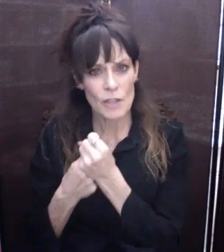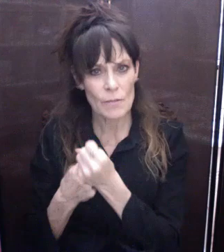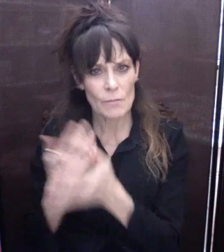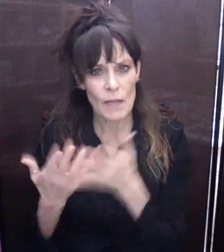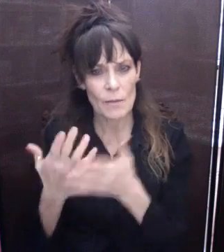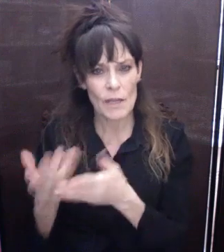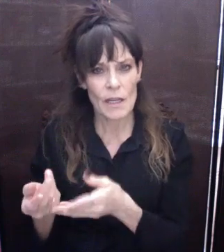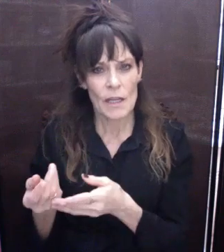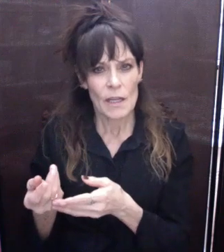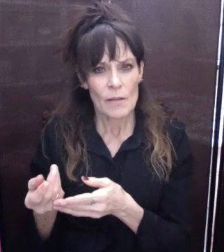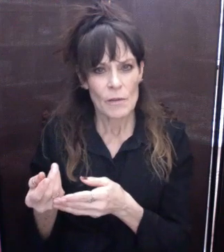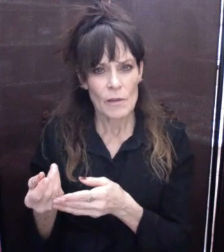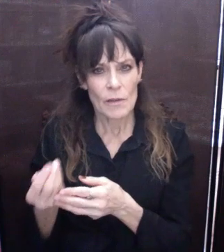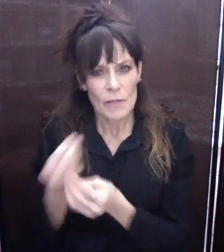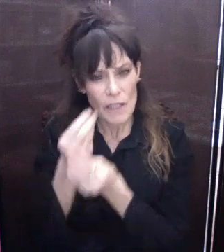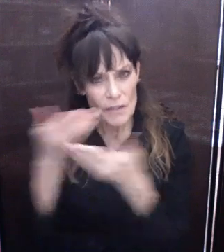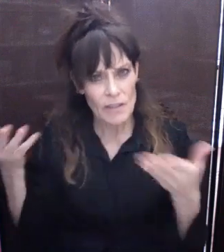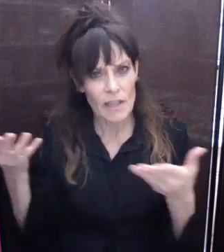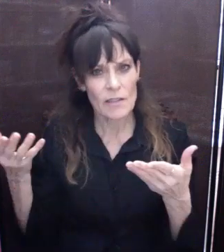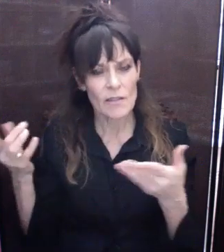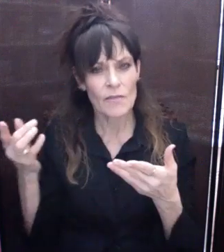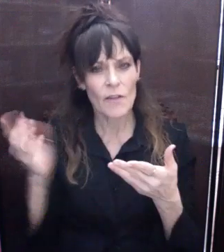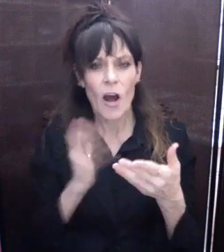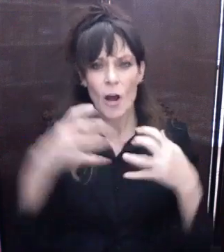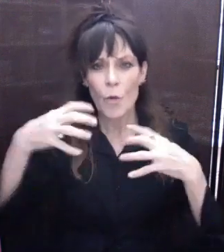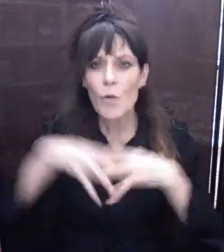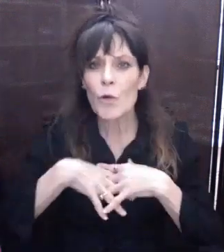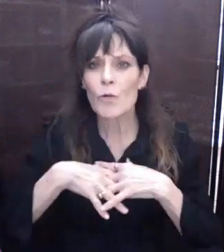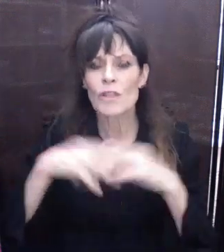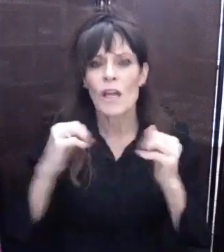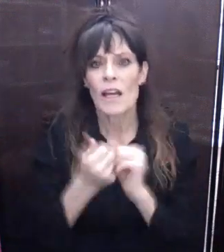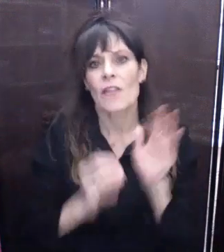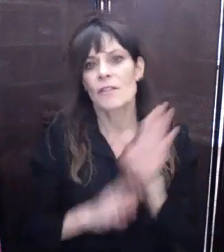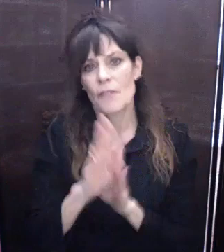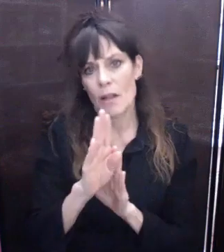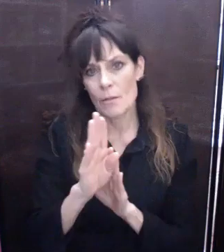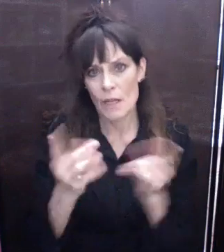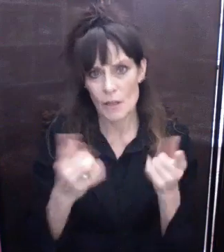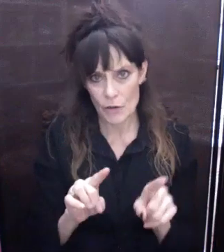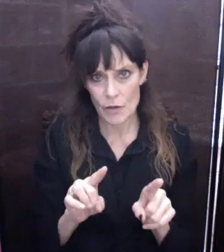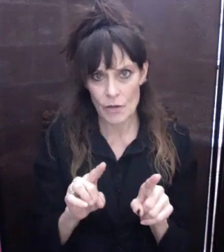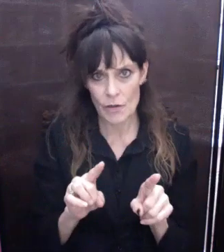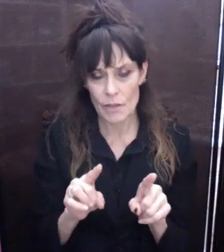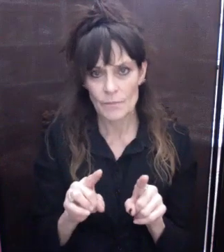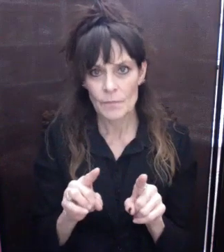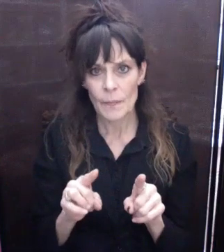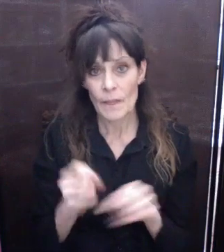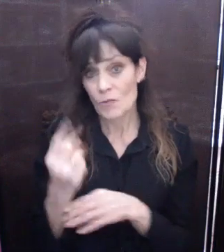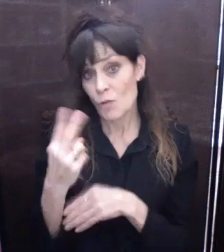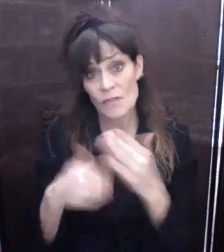sense about where our roots were and how the development occurred into the 12-step program that we now have